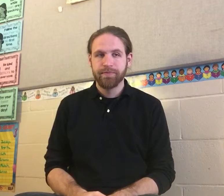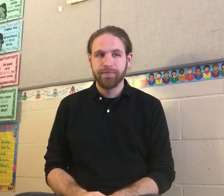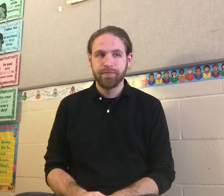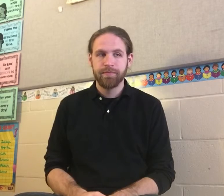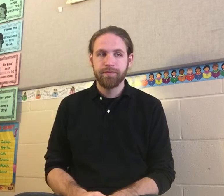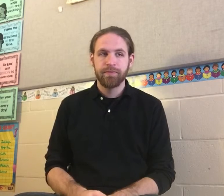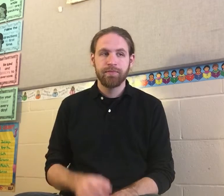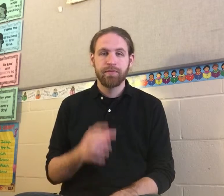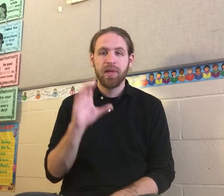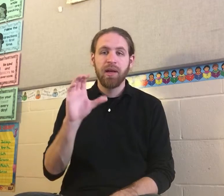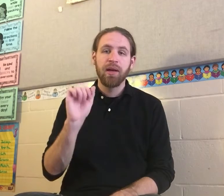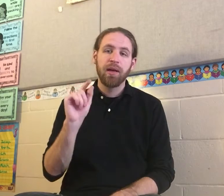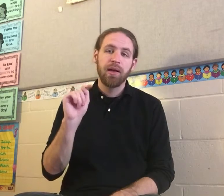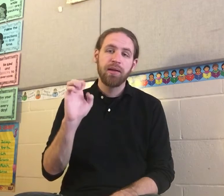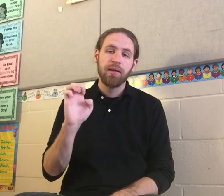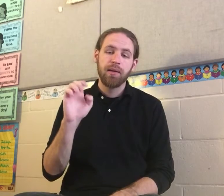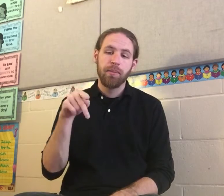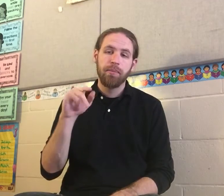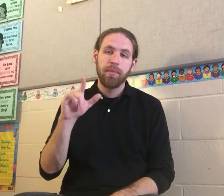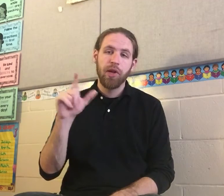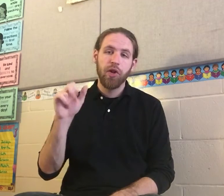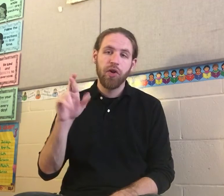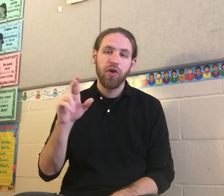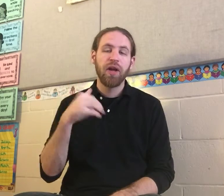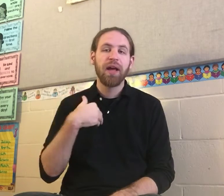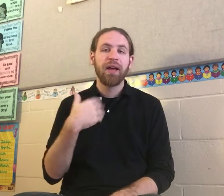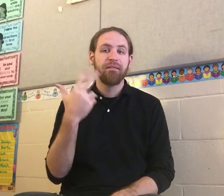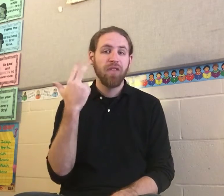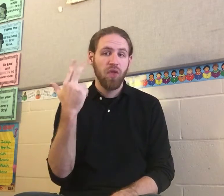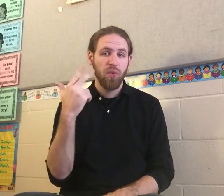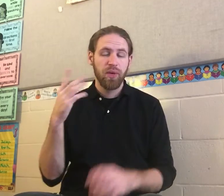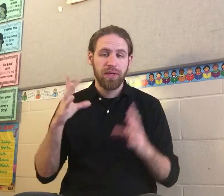Caterpillars have 3 pairs of true legs on the front part of their bodies.